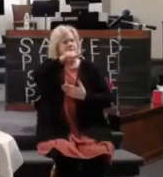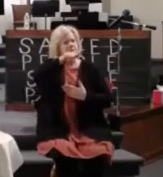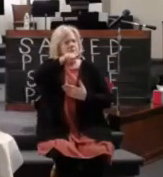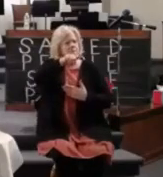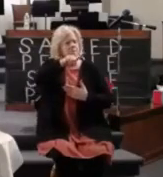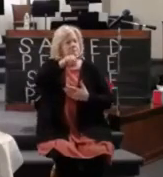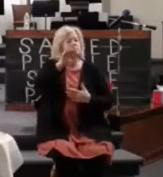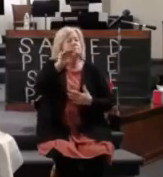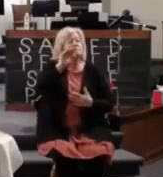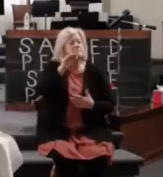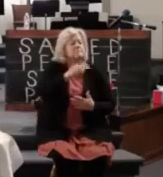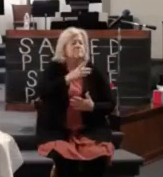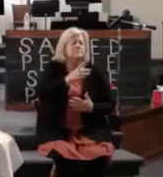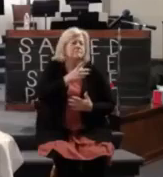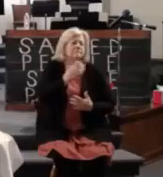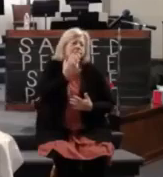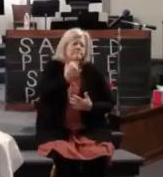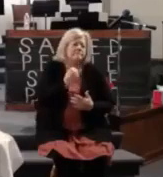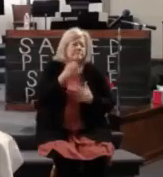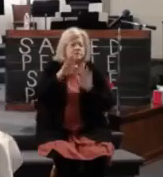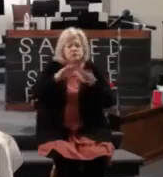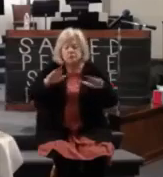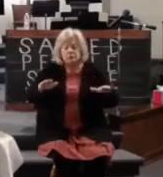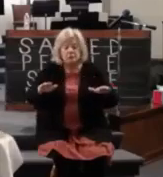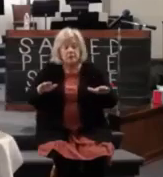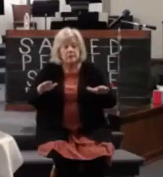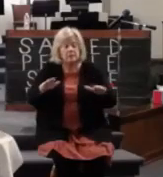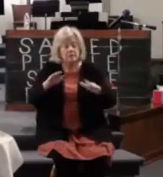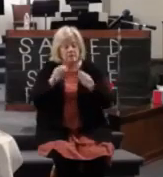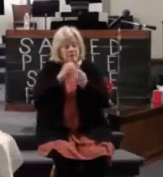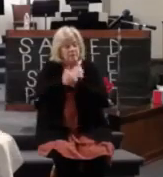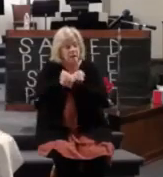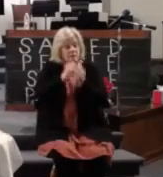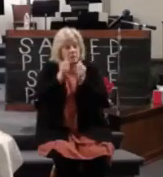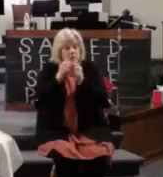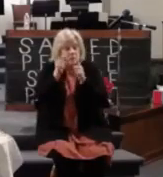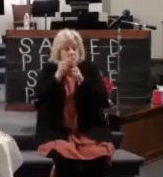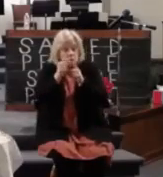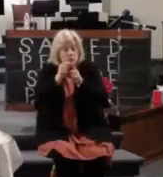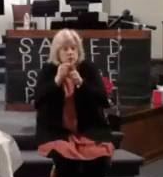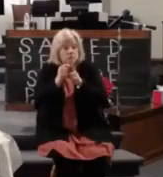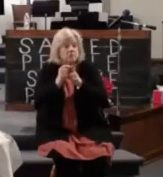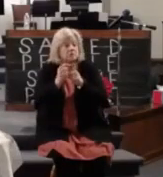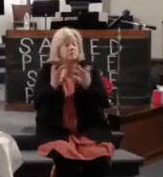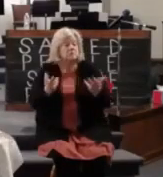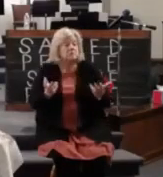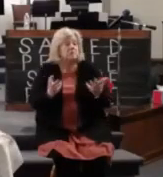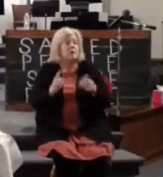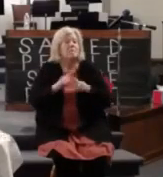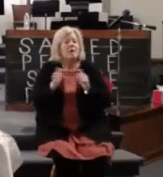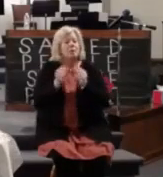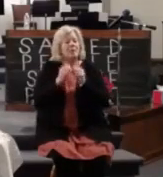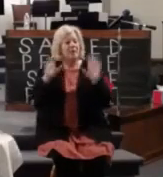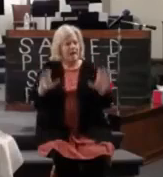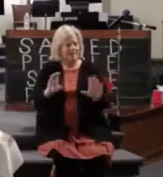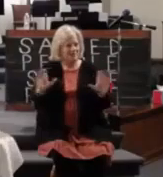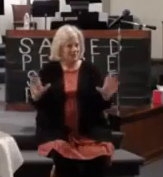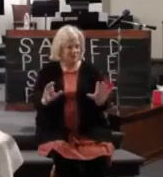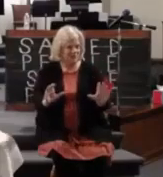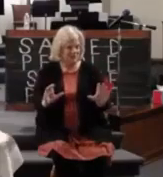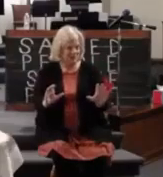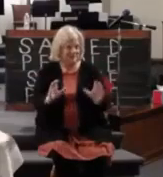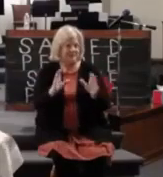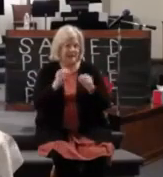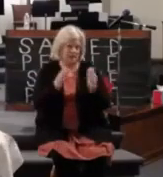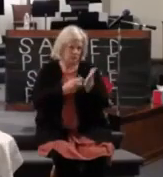Dear children, let us not love with words or tongue, but with actions in